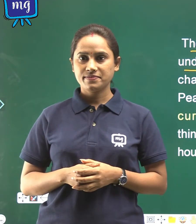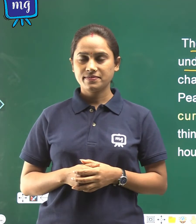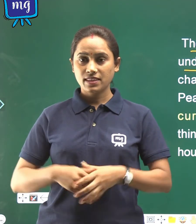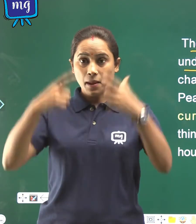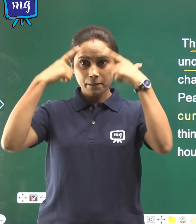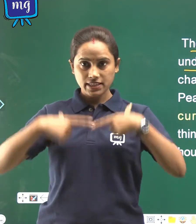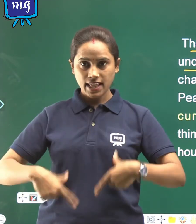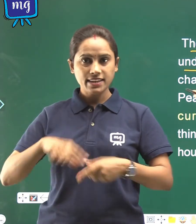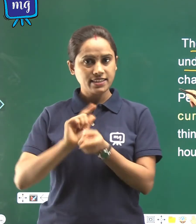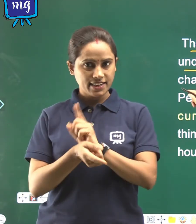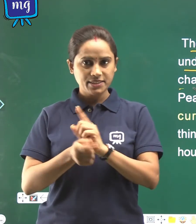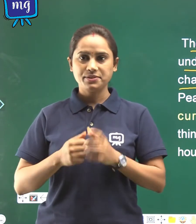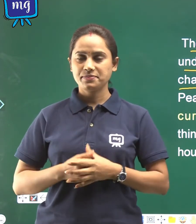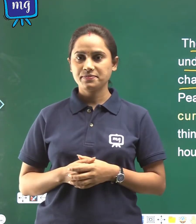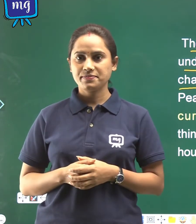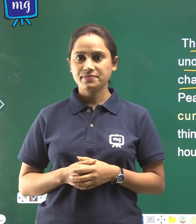personality change